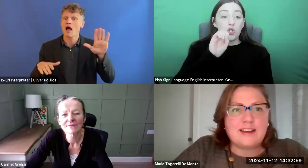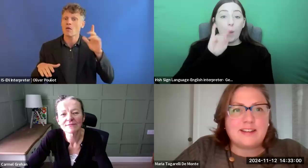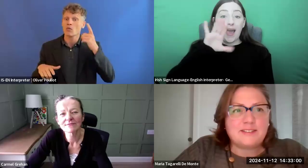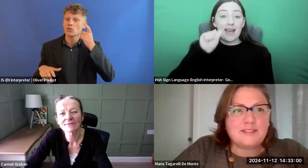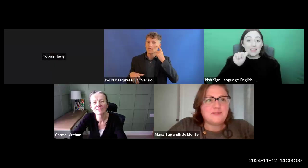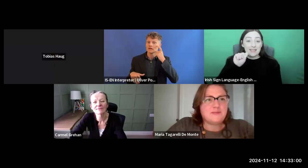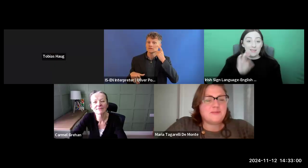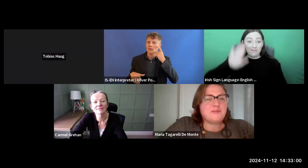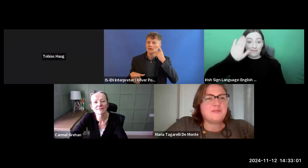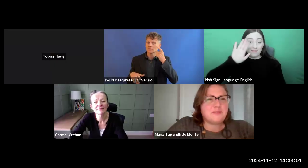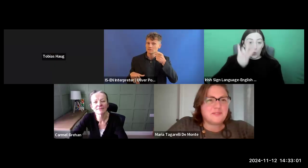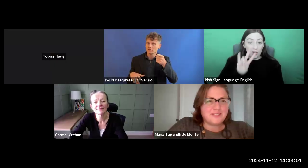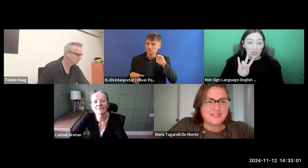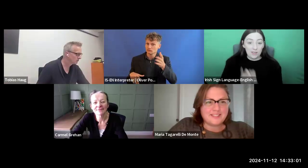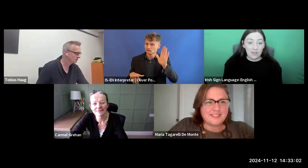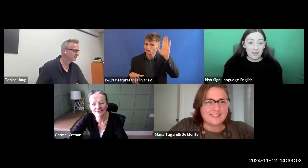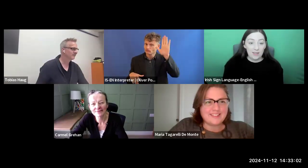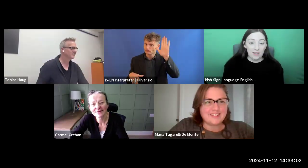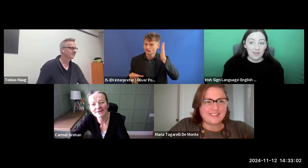see you raise hand.